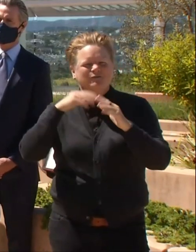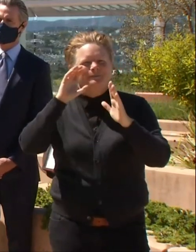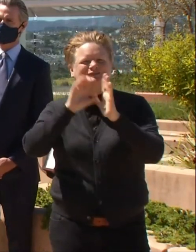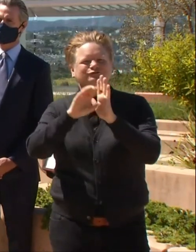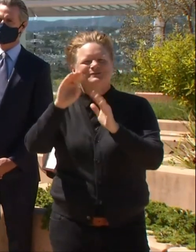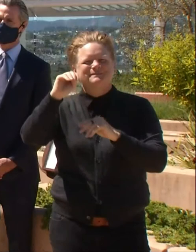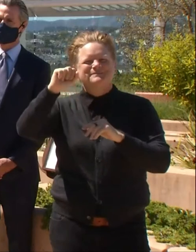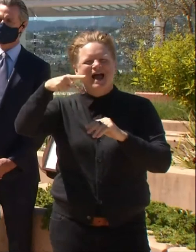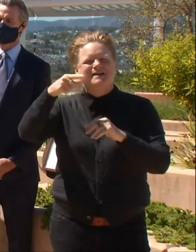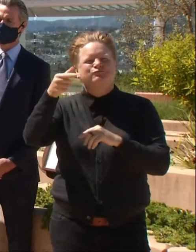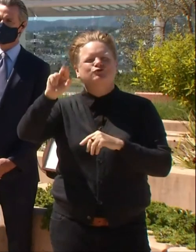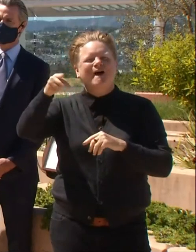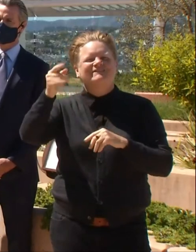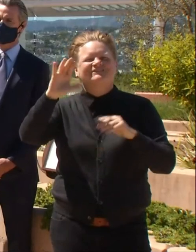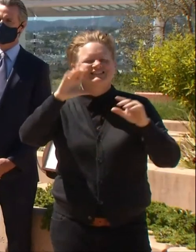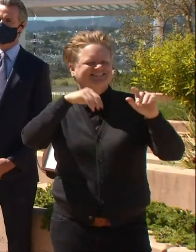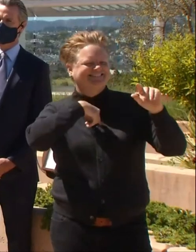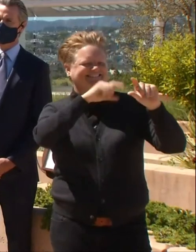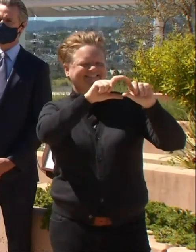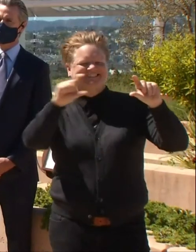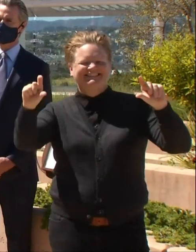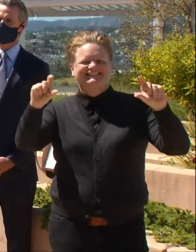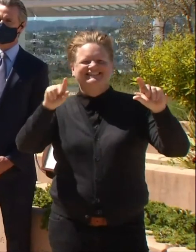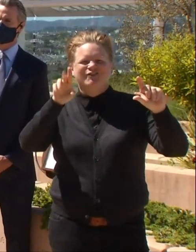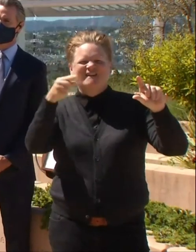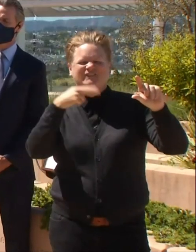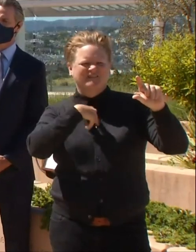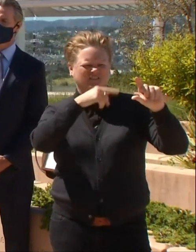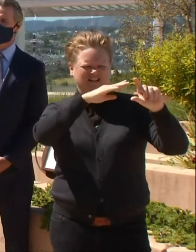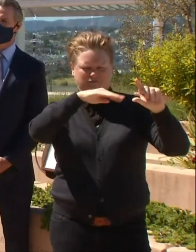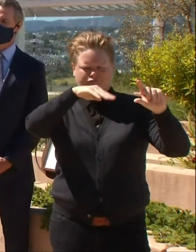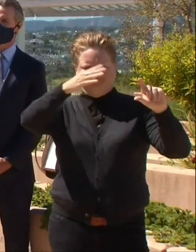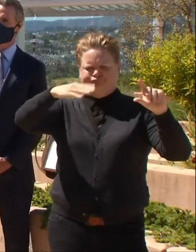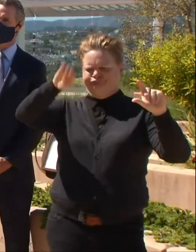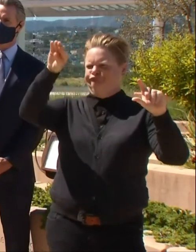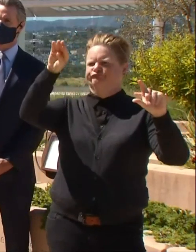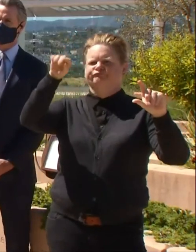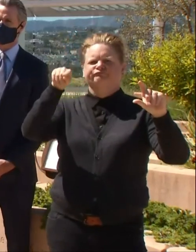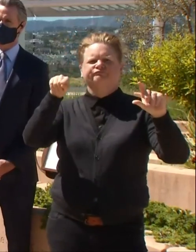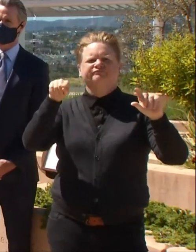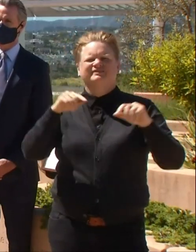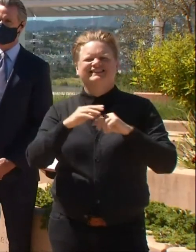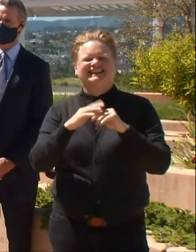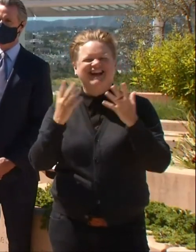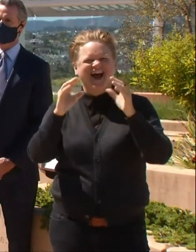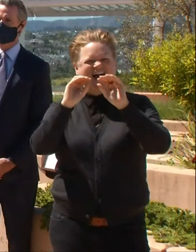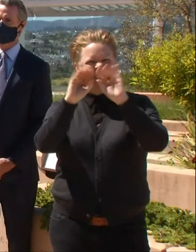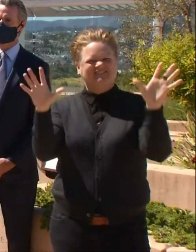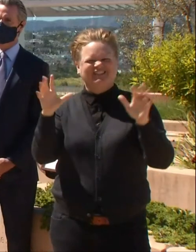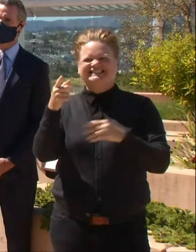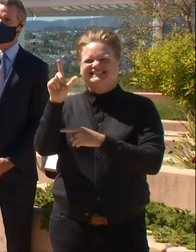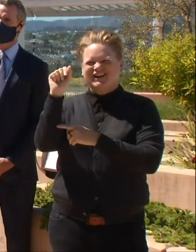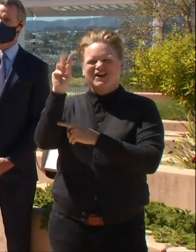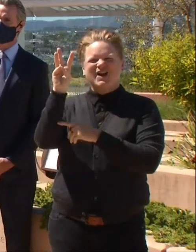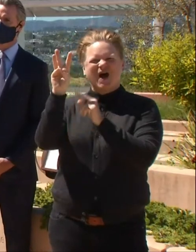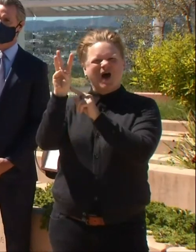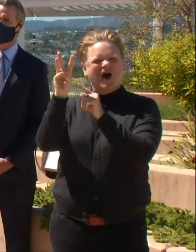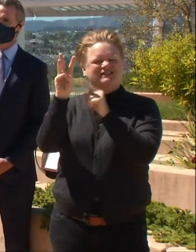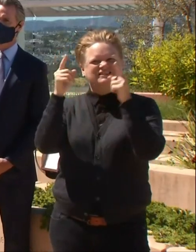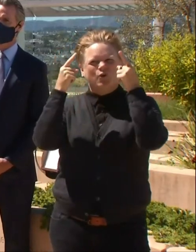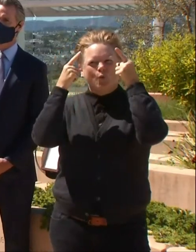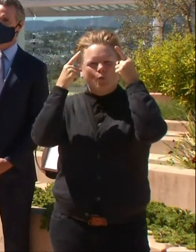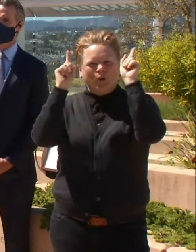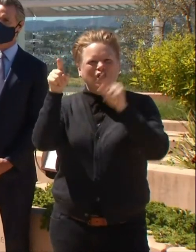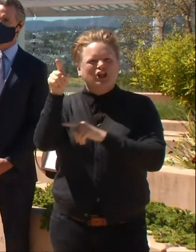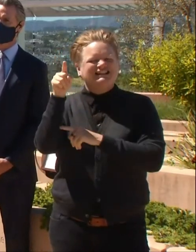very clear that assault weapon regulations are effective and work to save lives. So I think that's a really important point.